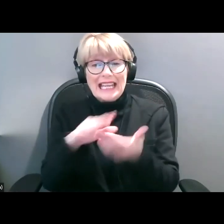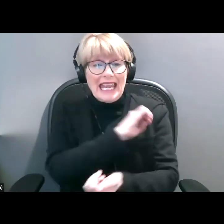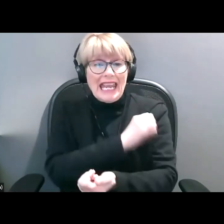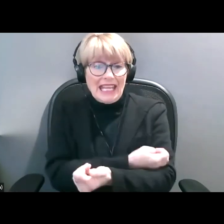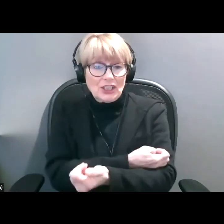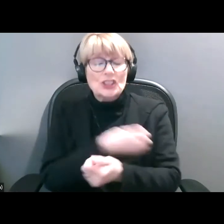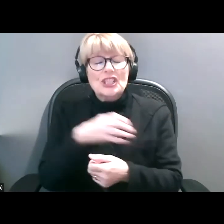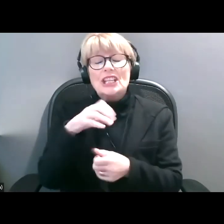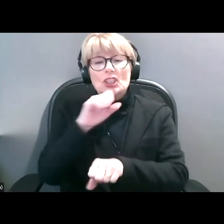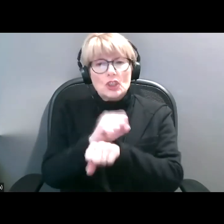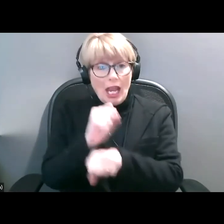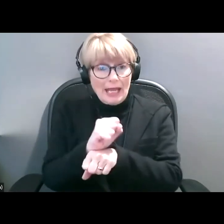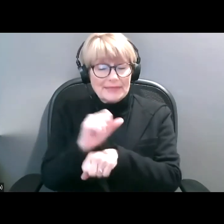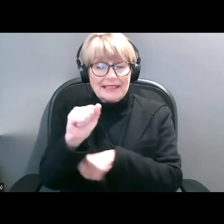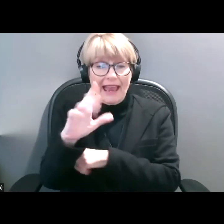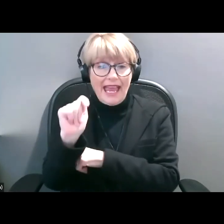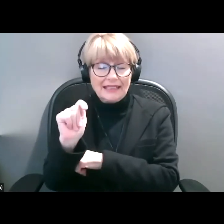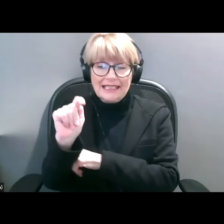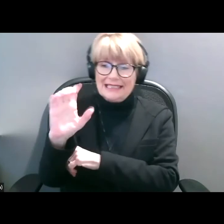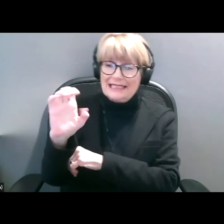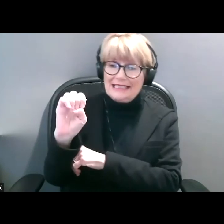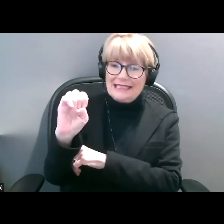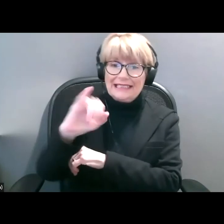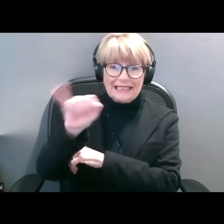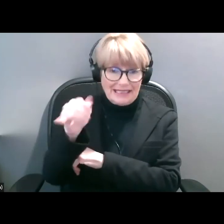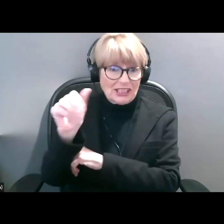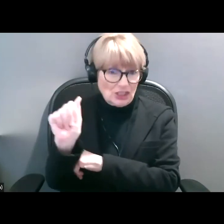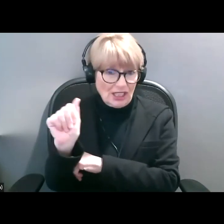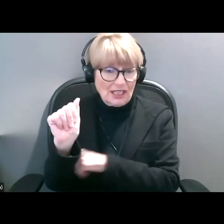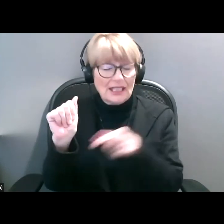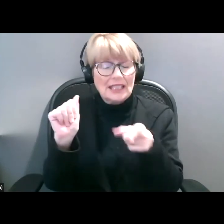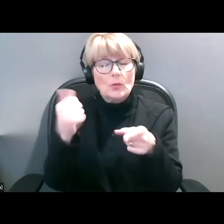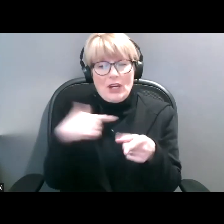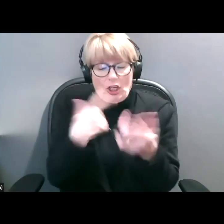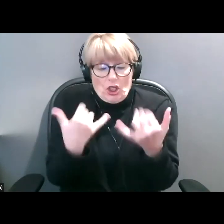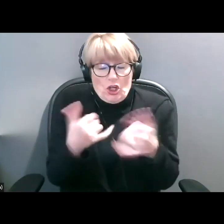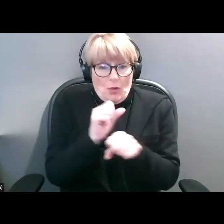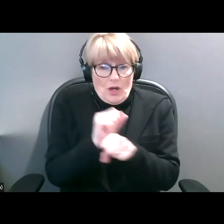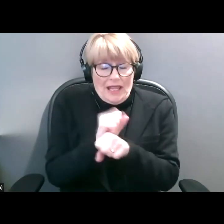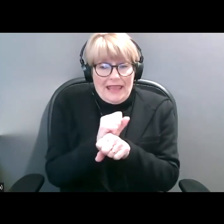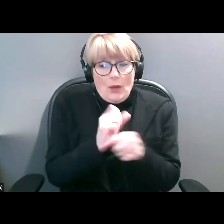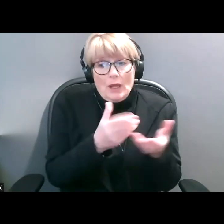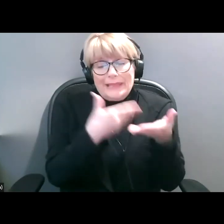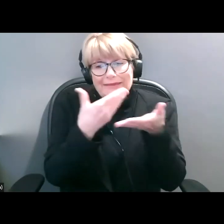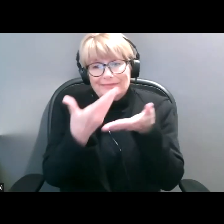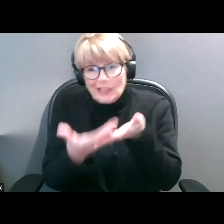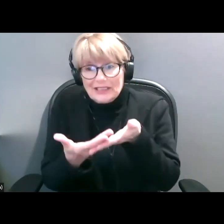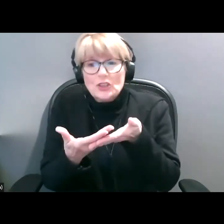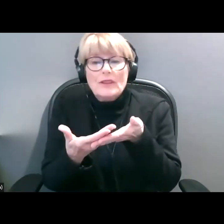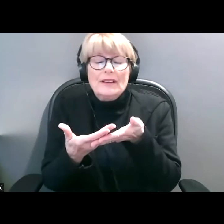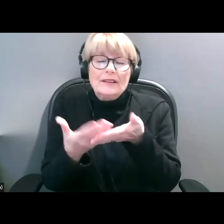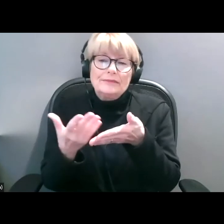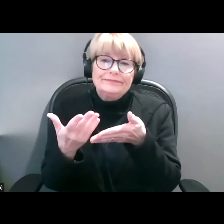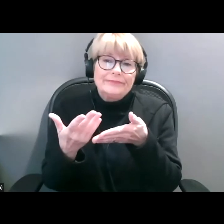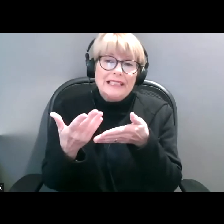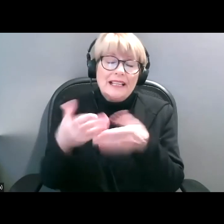CEJA, is legislation that we're currently working on that will hopefully reach the floor in the state of Illinois in